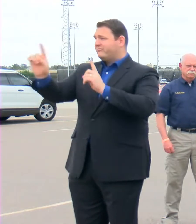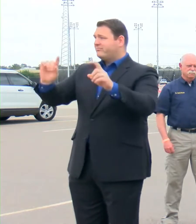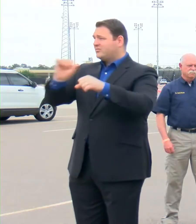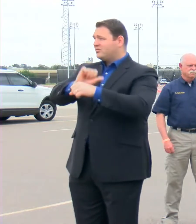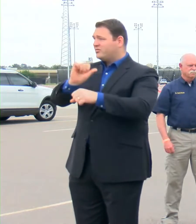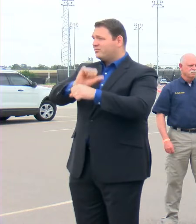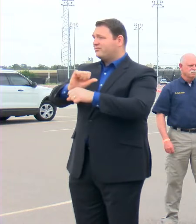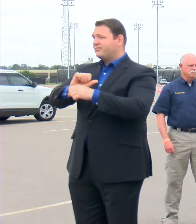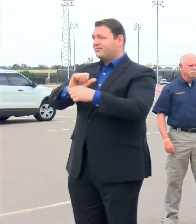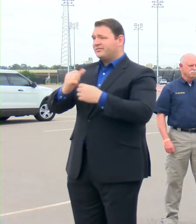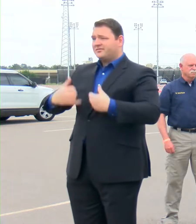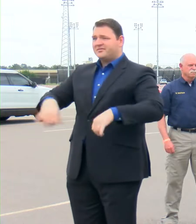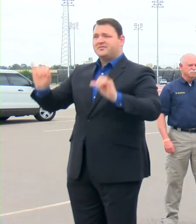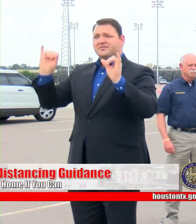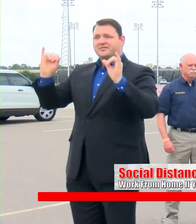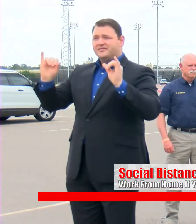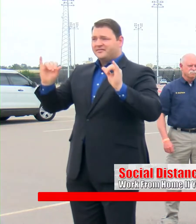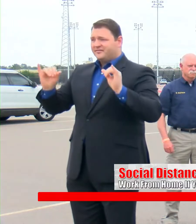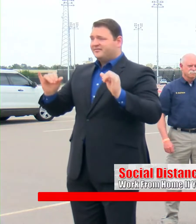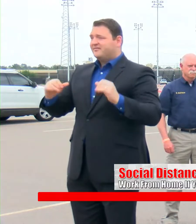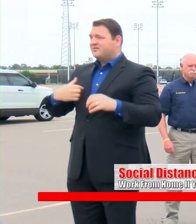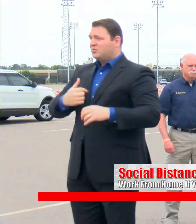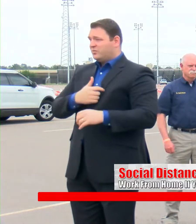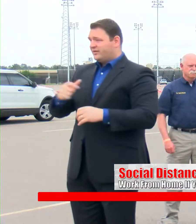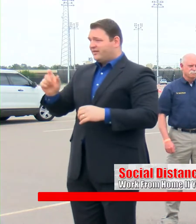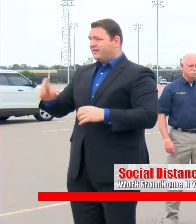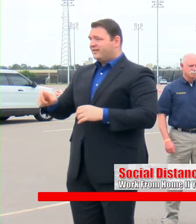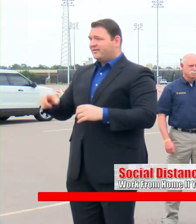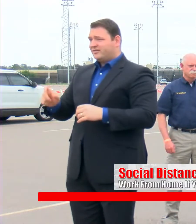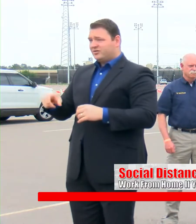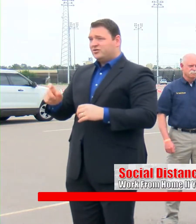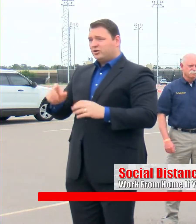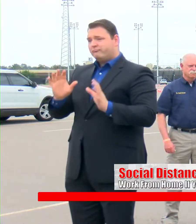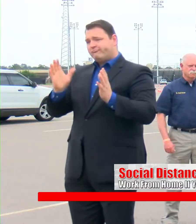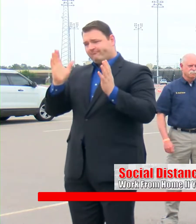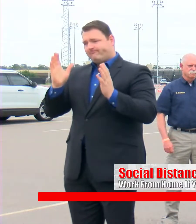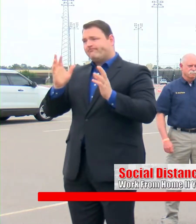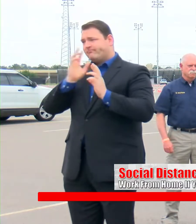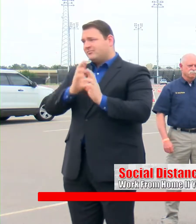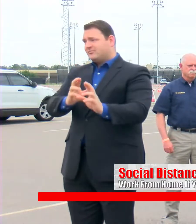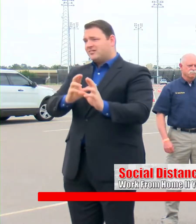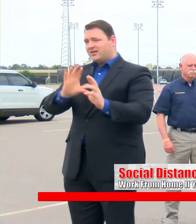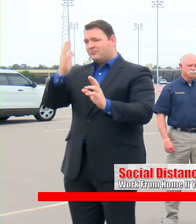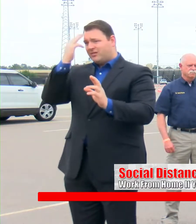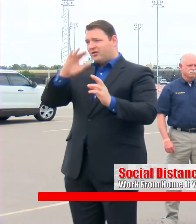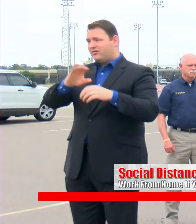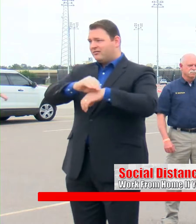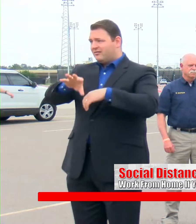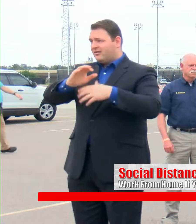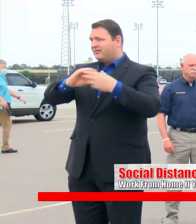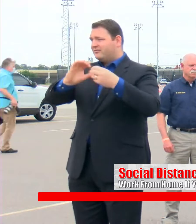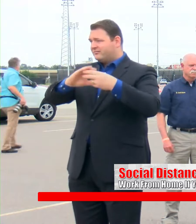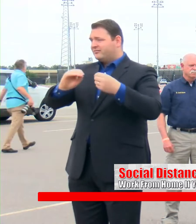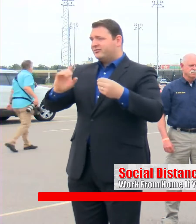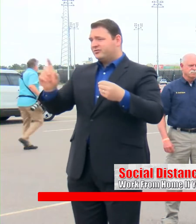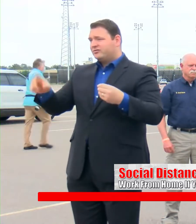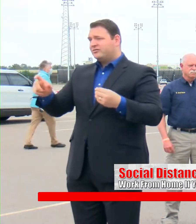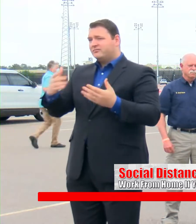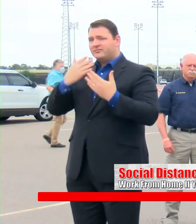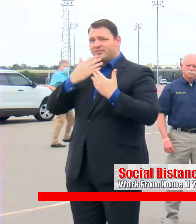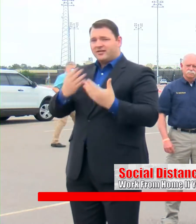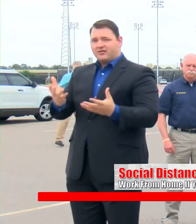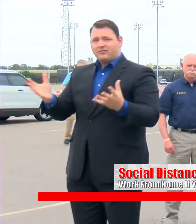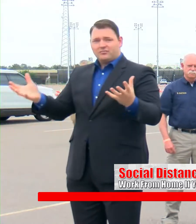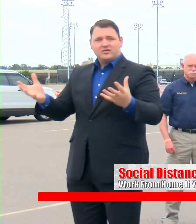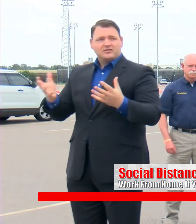do our part by following the advice of the mayor and everyone else involved. So thank you very much,